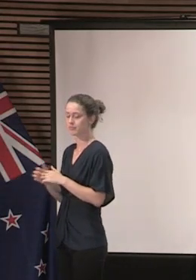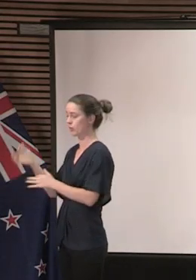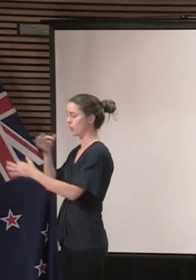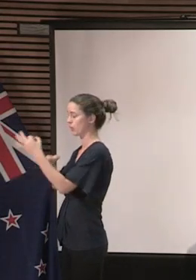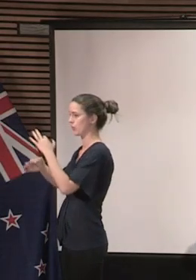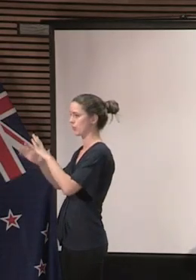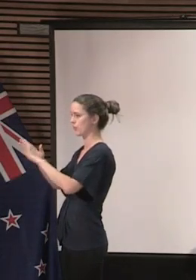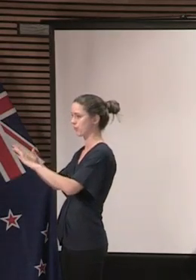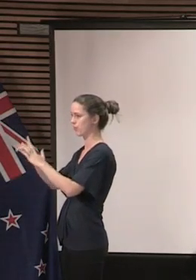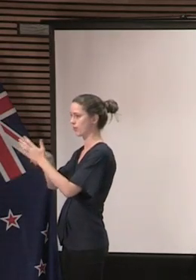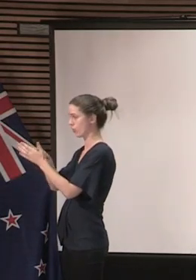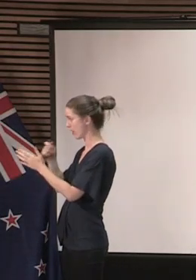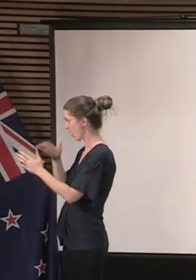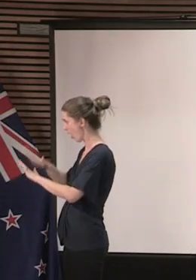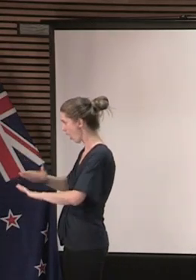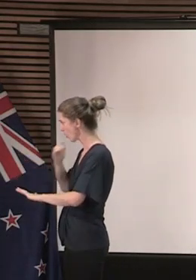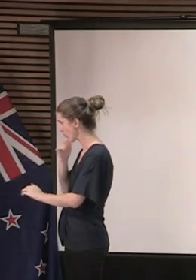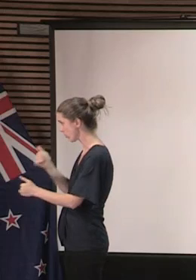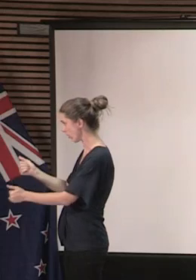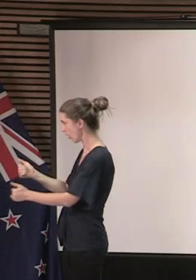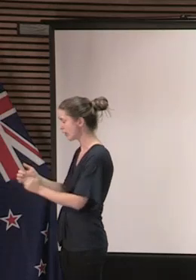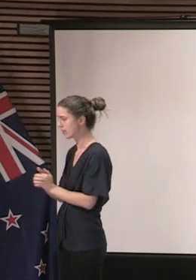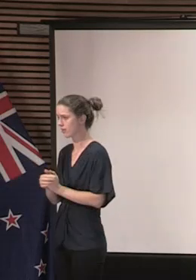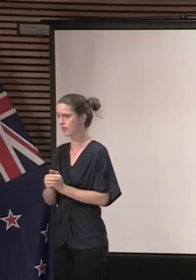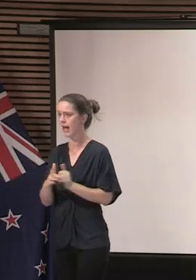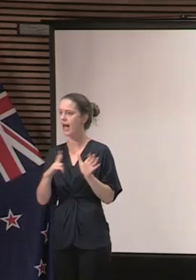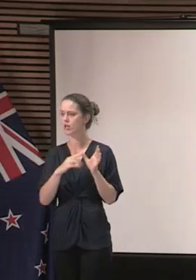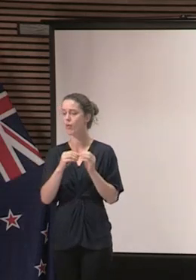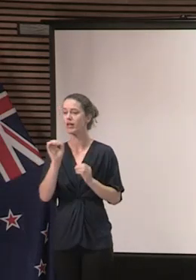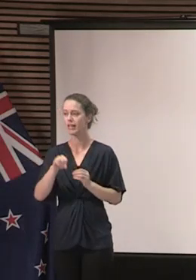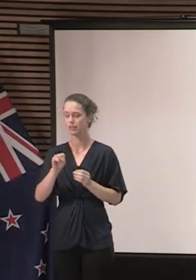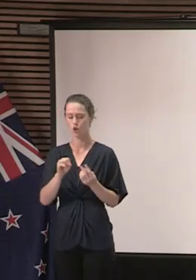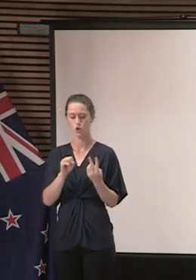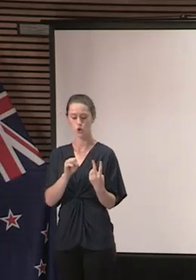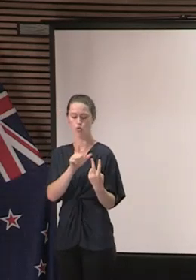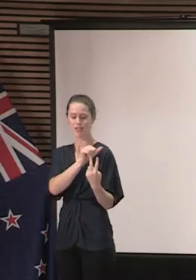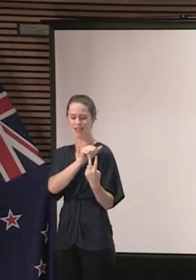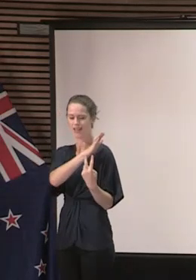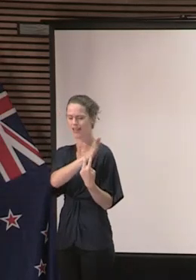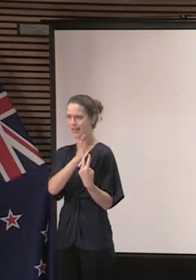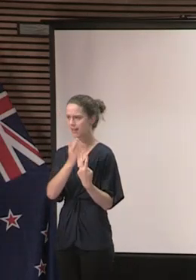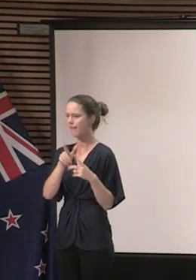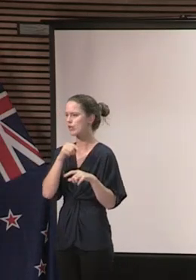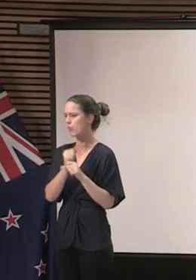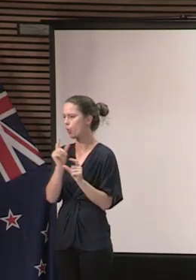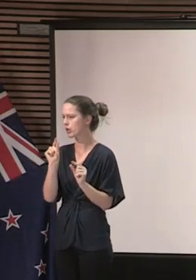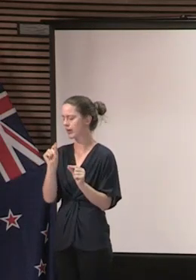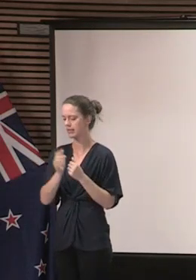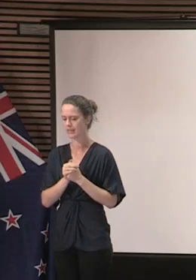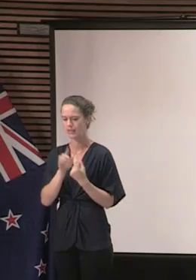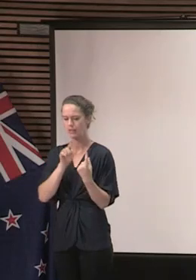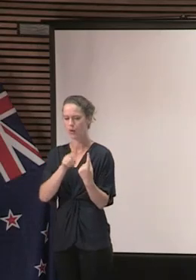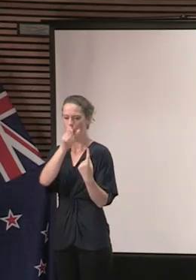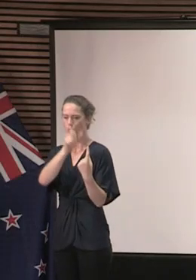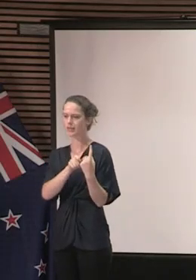encouraging, surely that's a very low number. It is encouraging, and I think particularly that just those 2 more recently, but what we're doing, for example, in the case of the